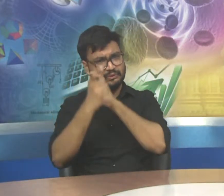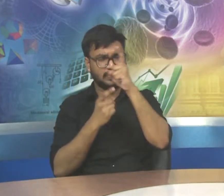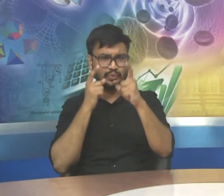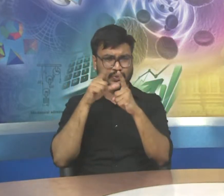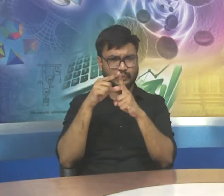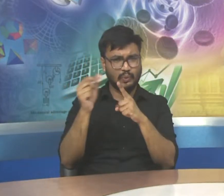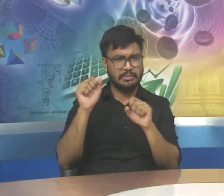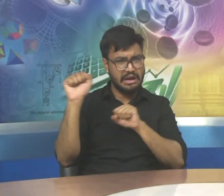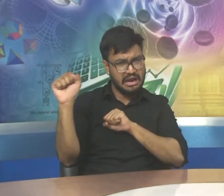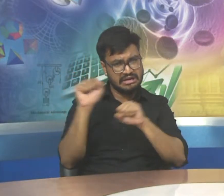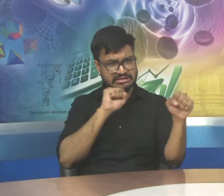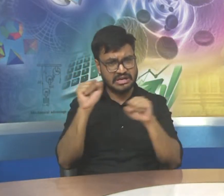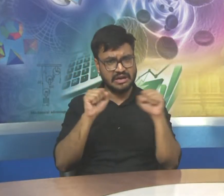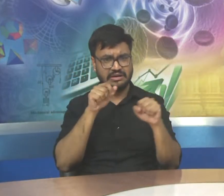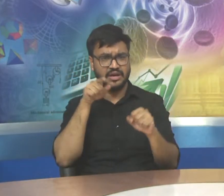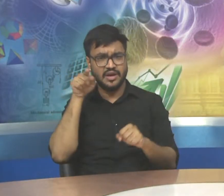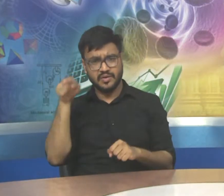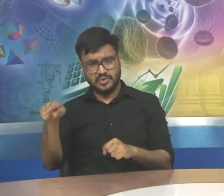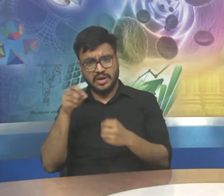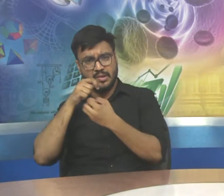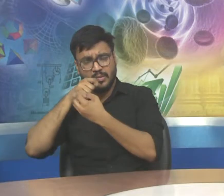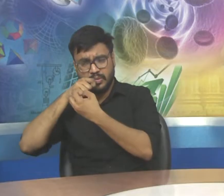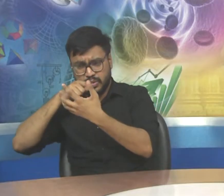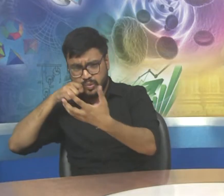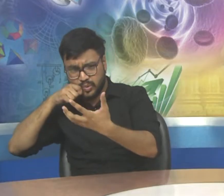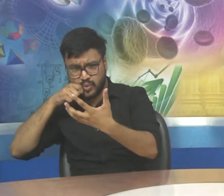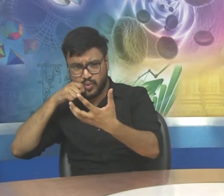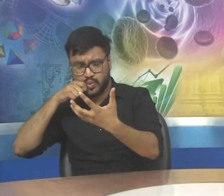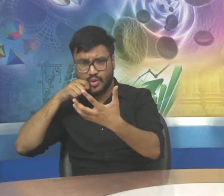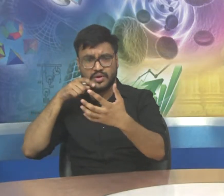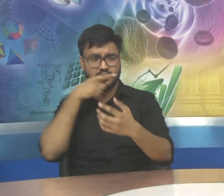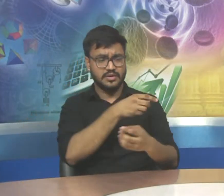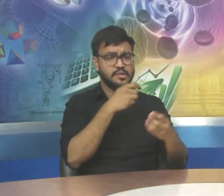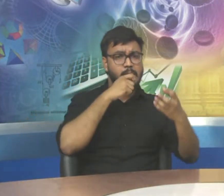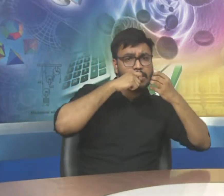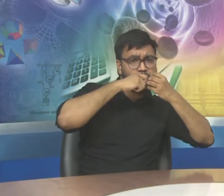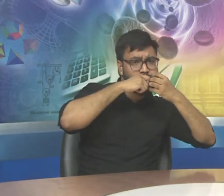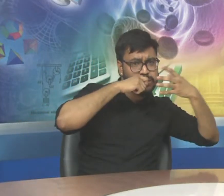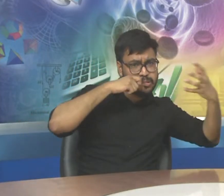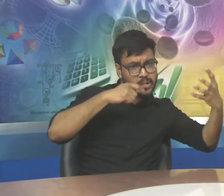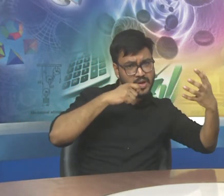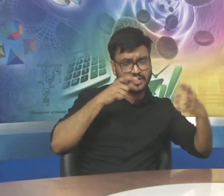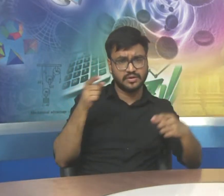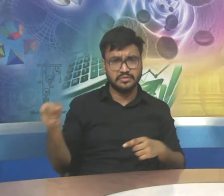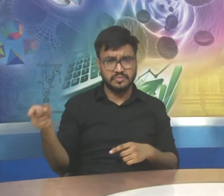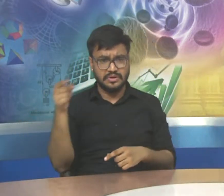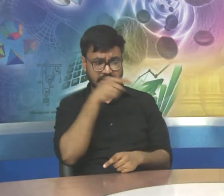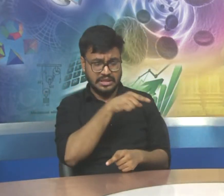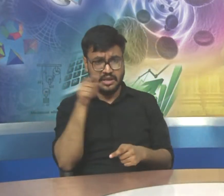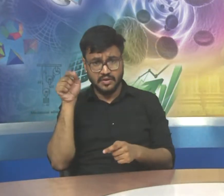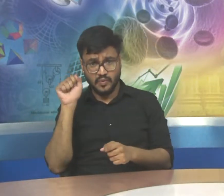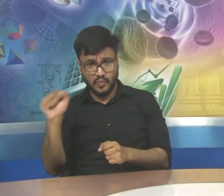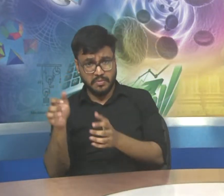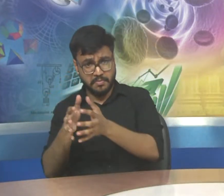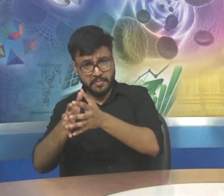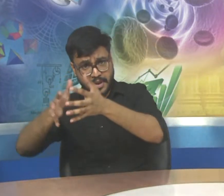Do this activity and find out which technique resulted in a bigger balloon. Can